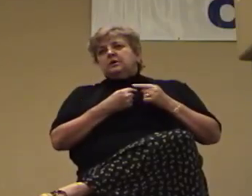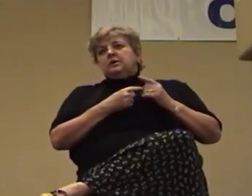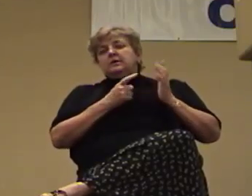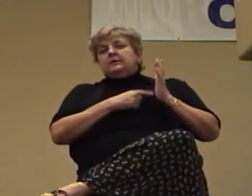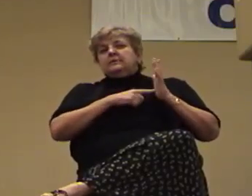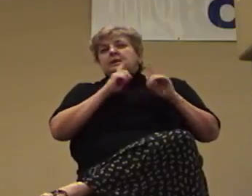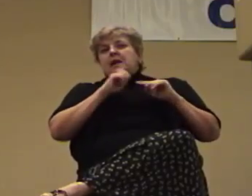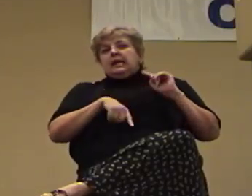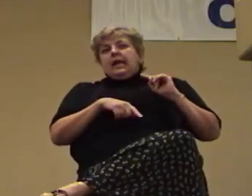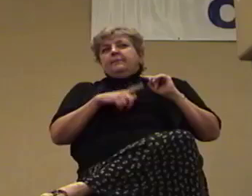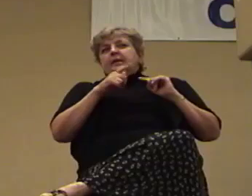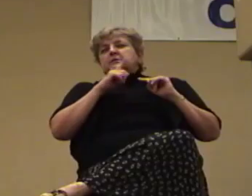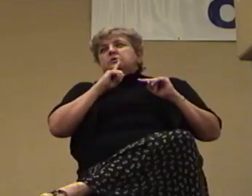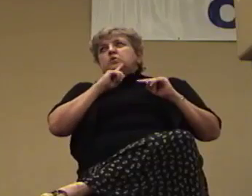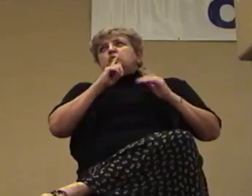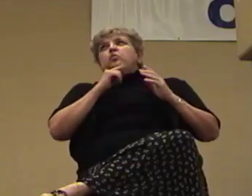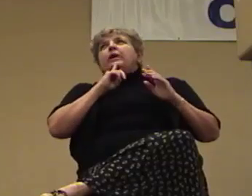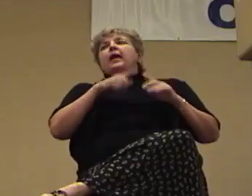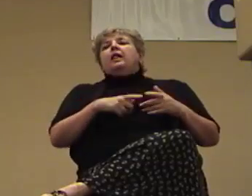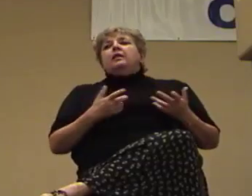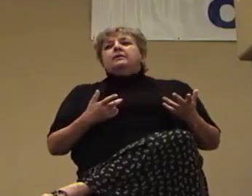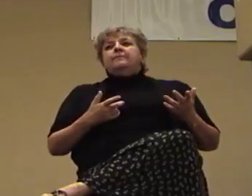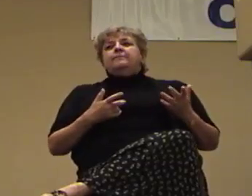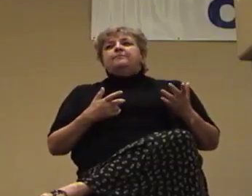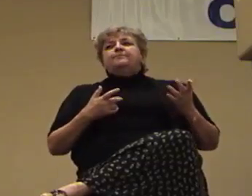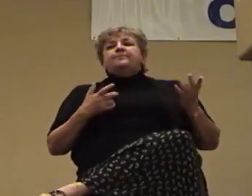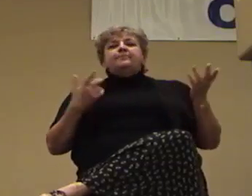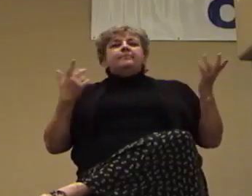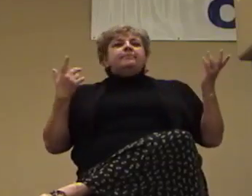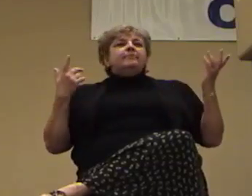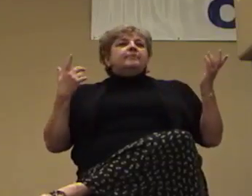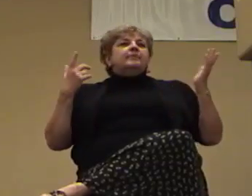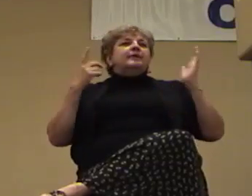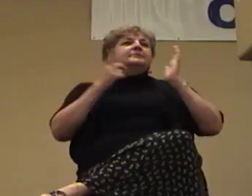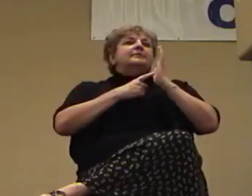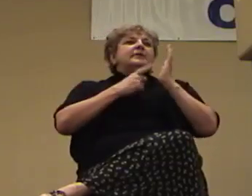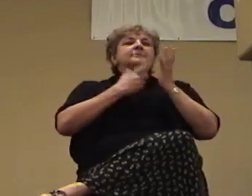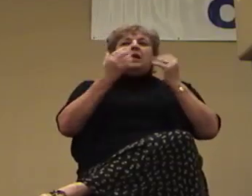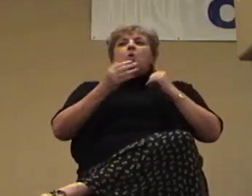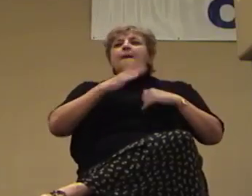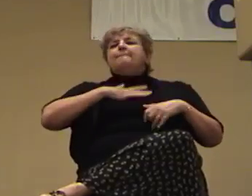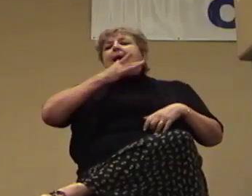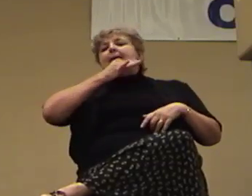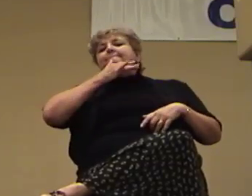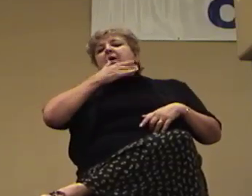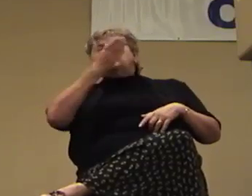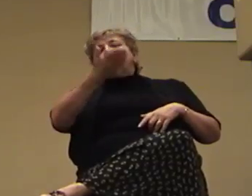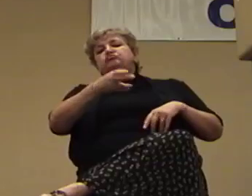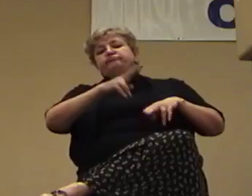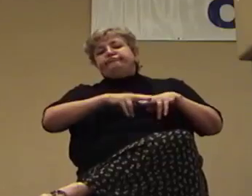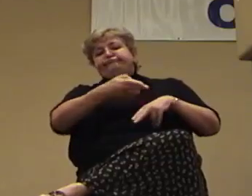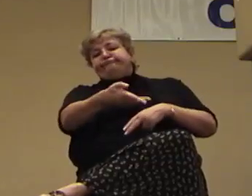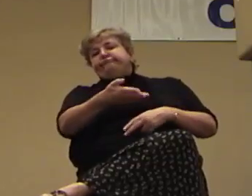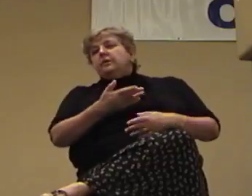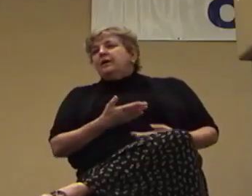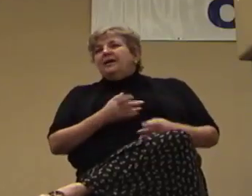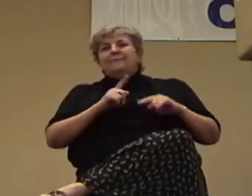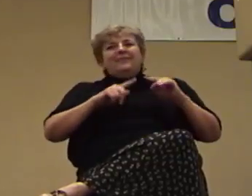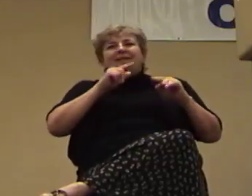There are years when I take my cake, I'm sitting there and I want my mother to be in the front row, but that's not the hand I was dealt. It does not mean that my case